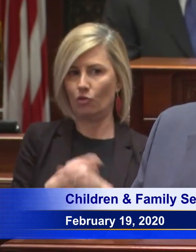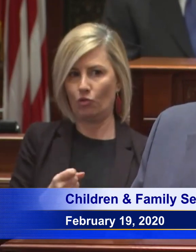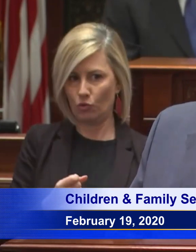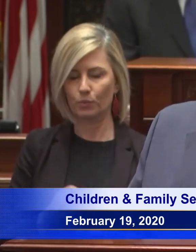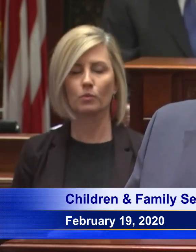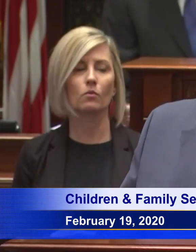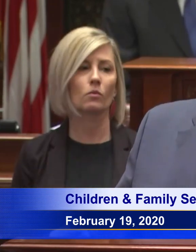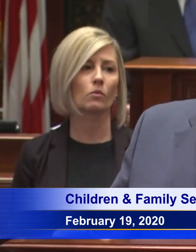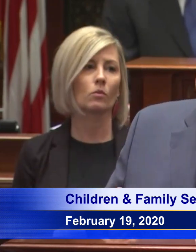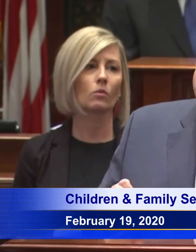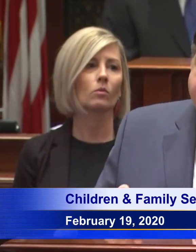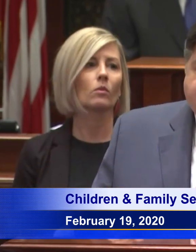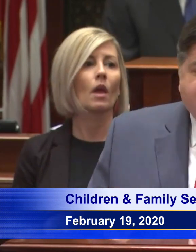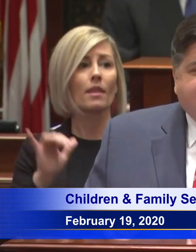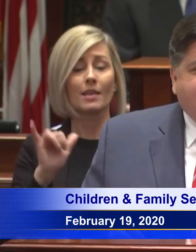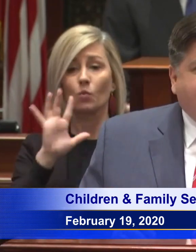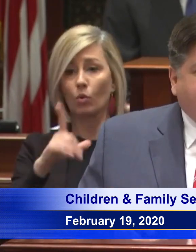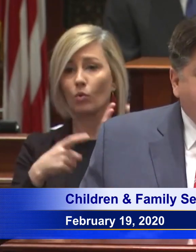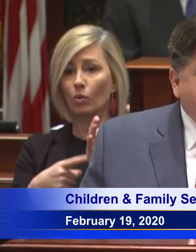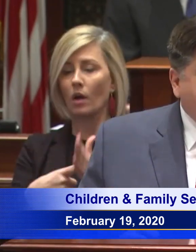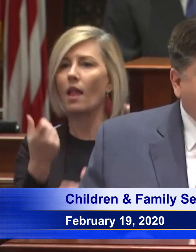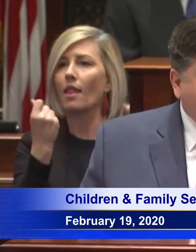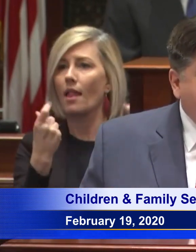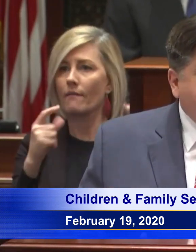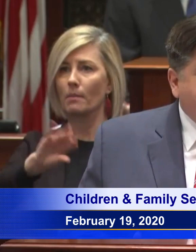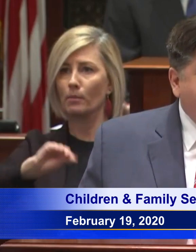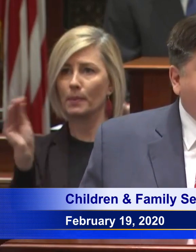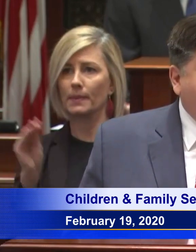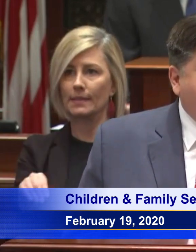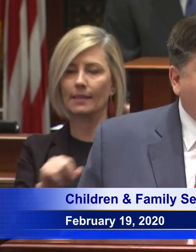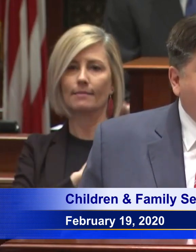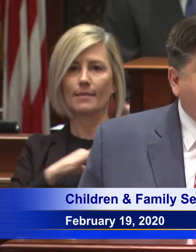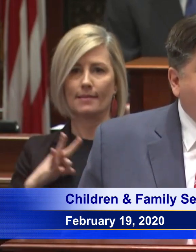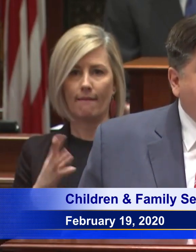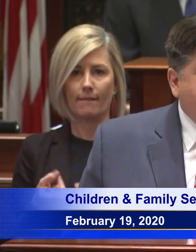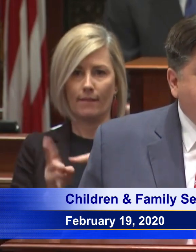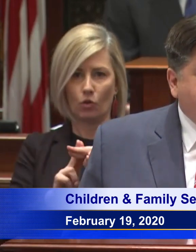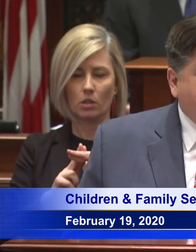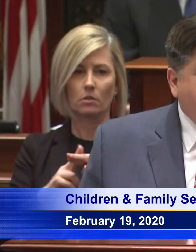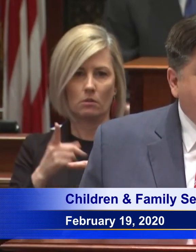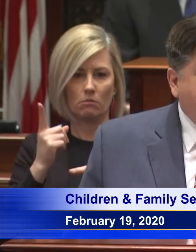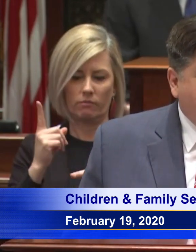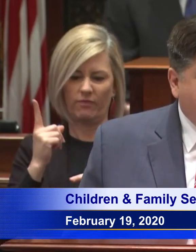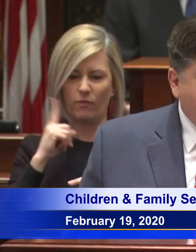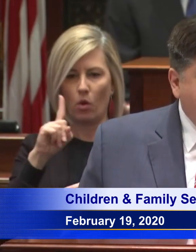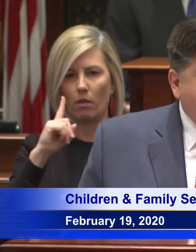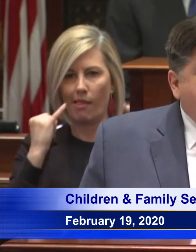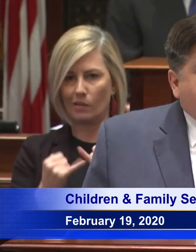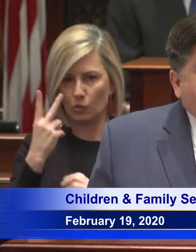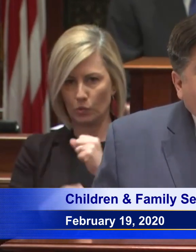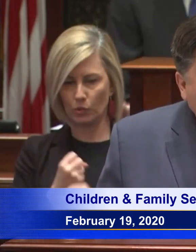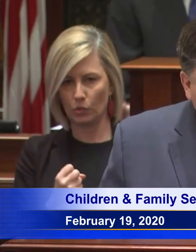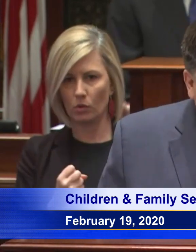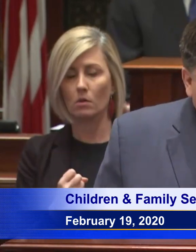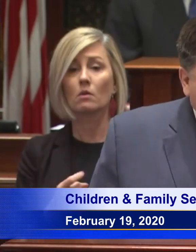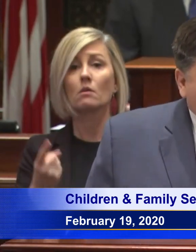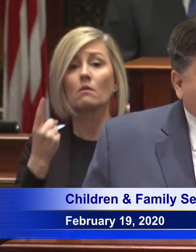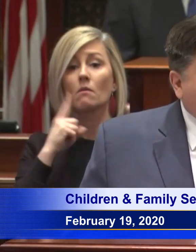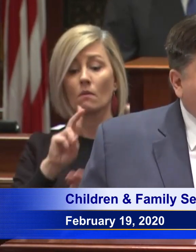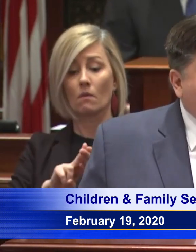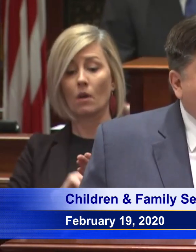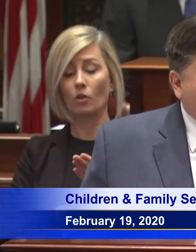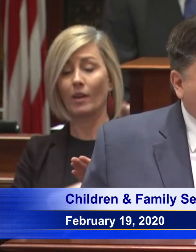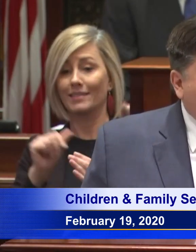year. This would represent an 11% staffing increase over the past 2 years. For the